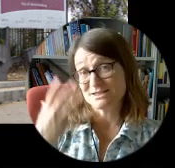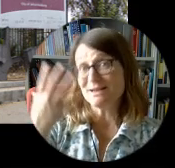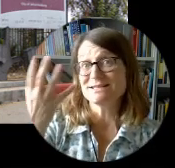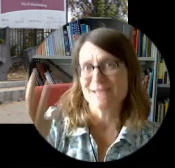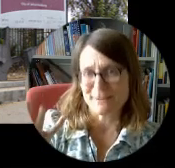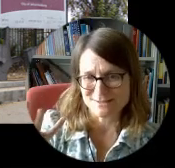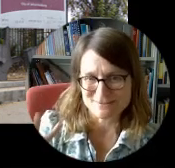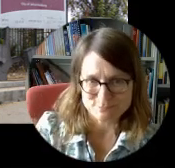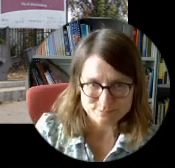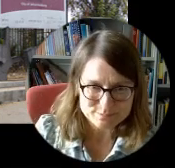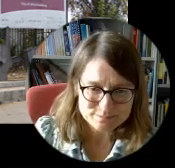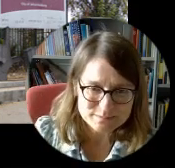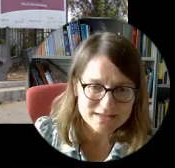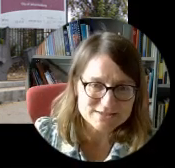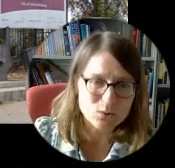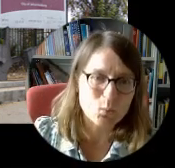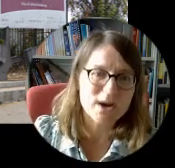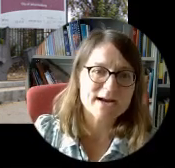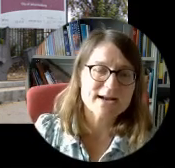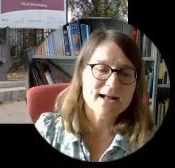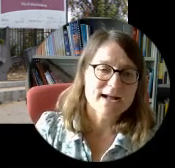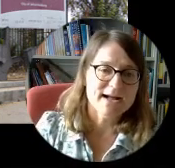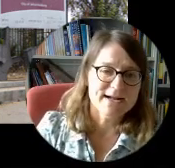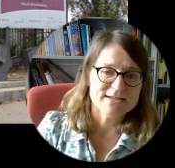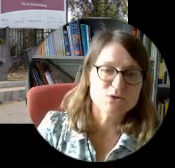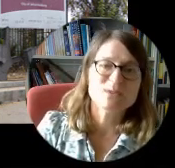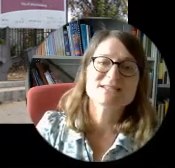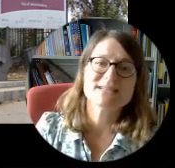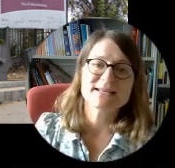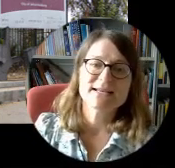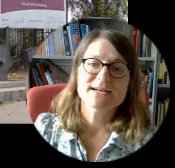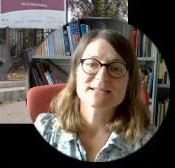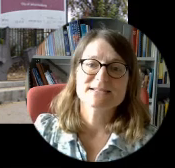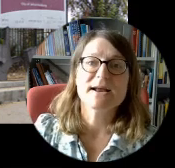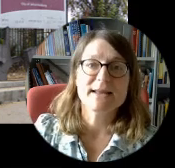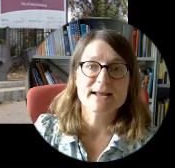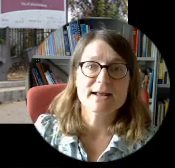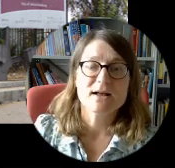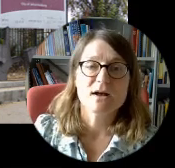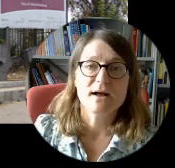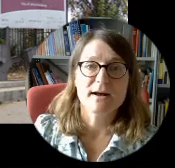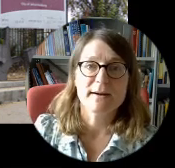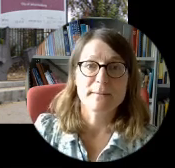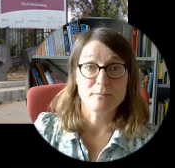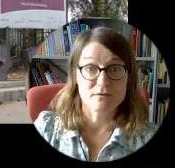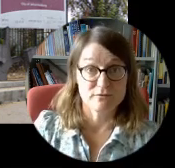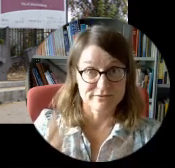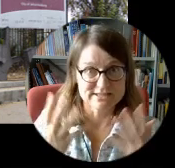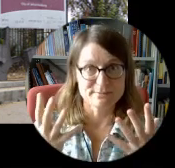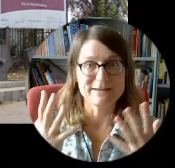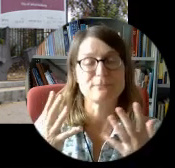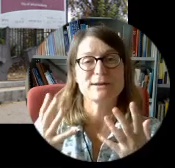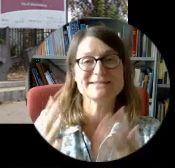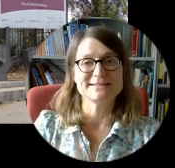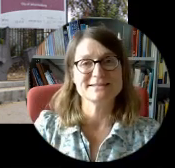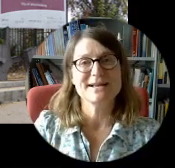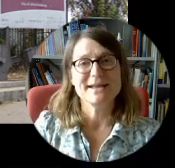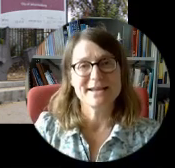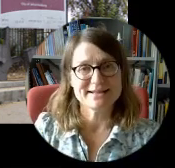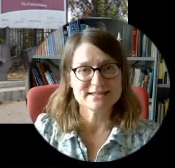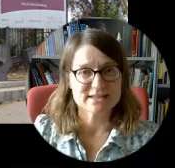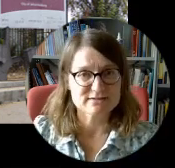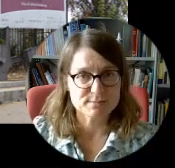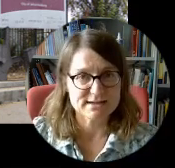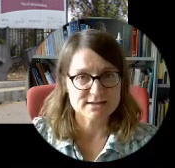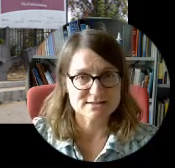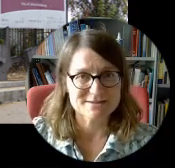about signscapes. So where do we see signing visibly present